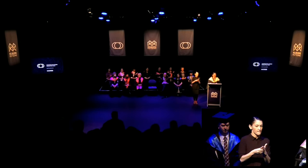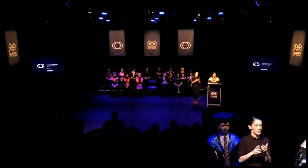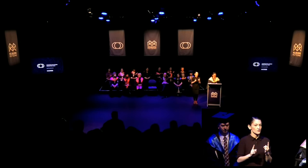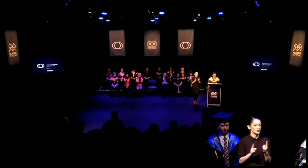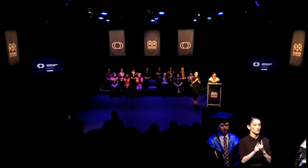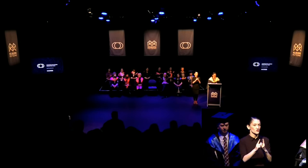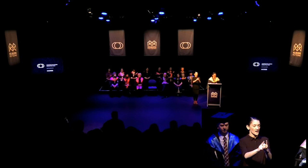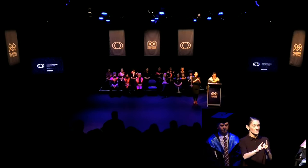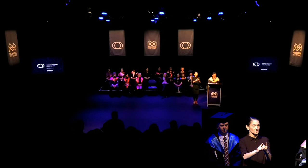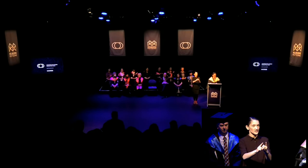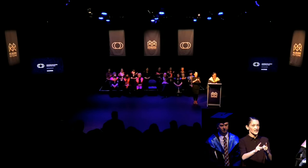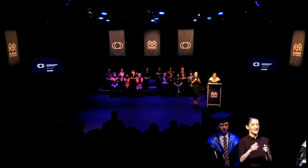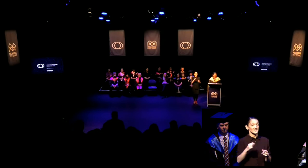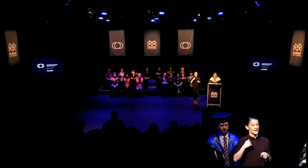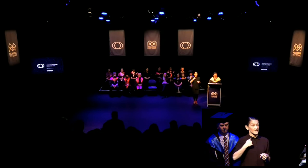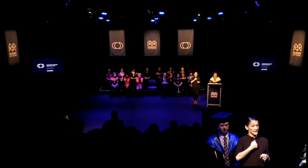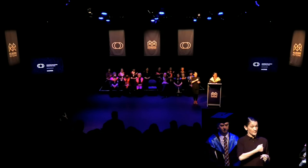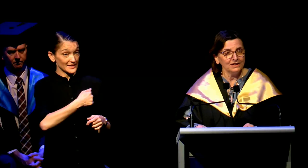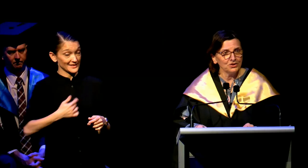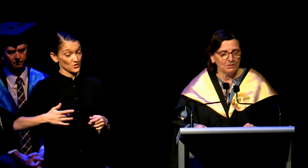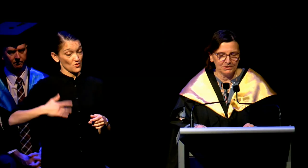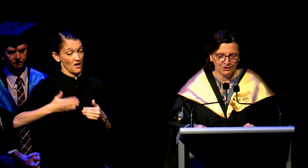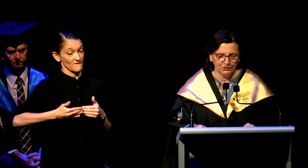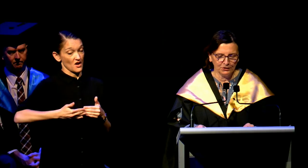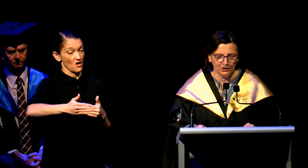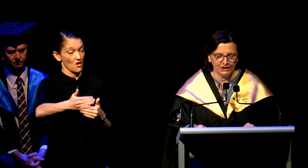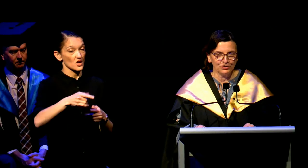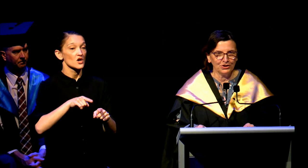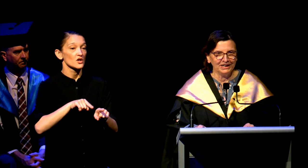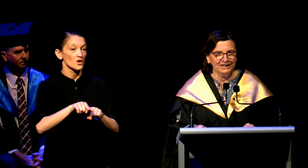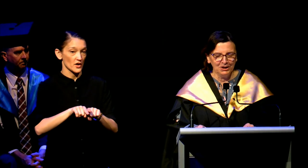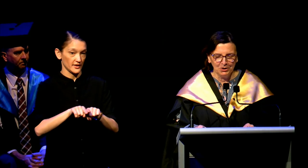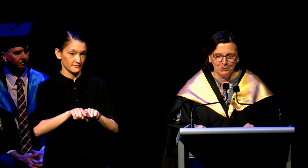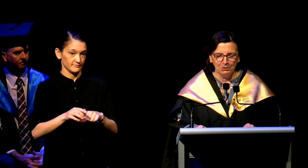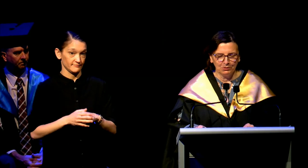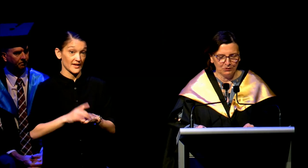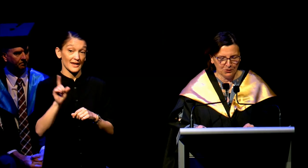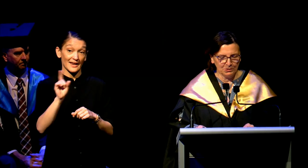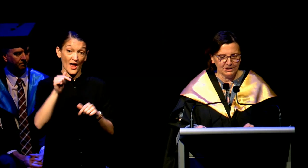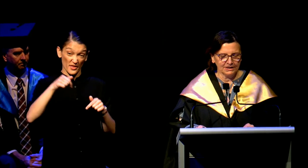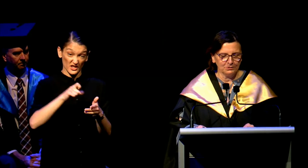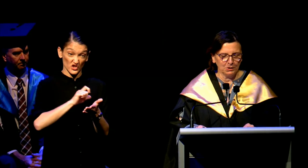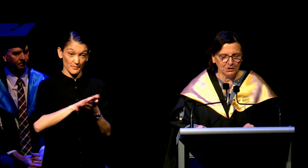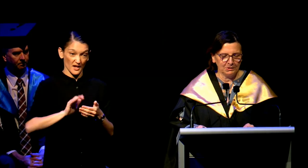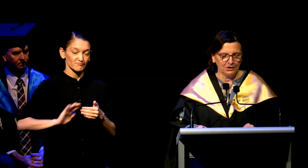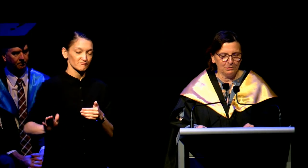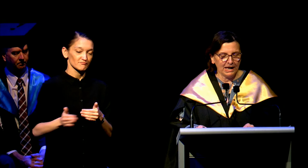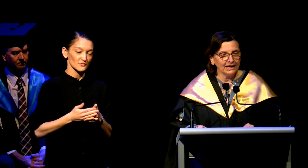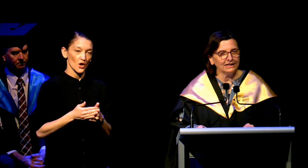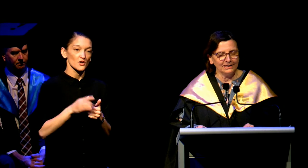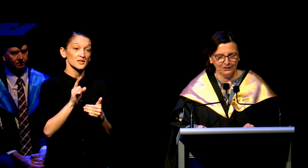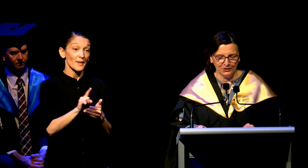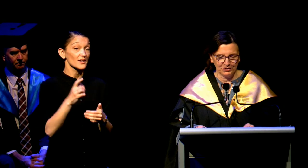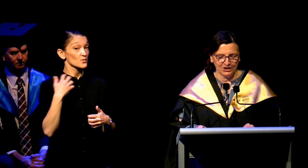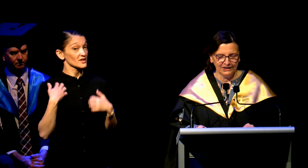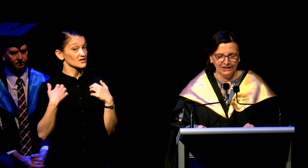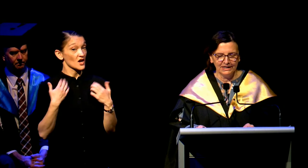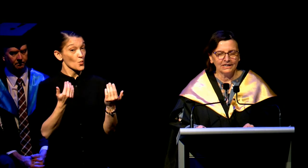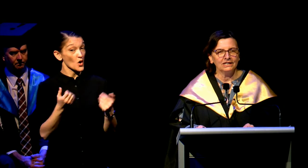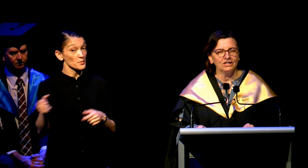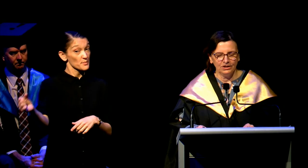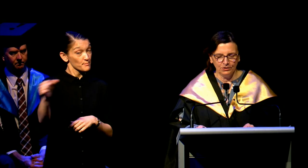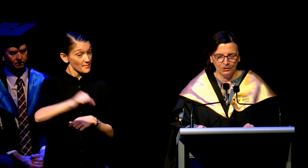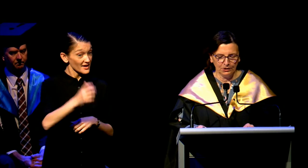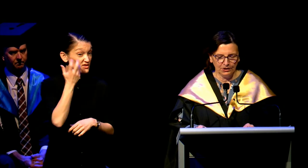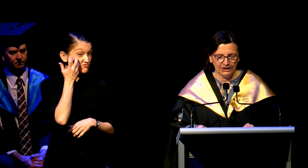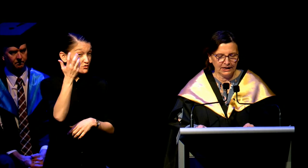is lifelong learning. As you close this chapter of your learning journey, we look forward to welcoming you back in the future